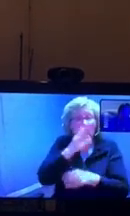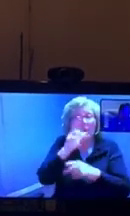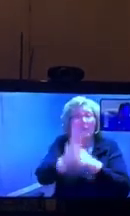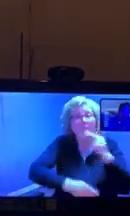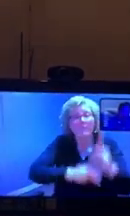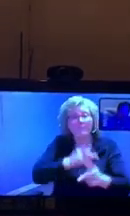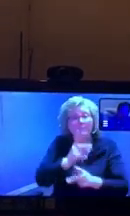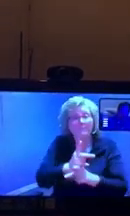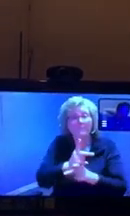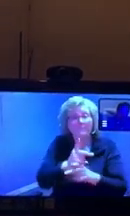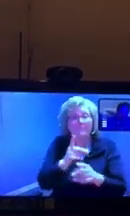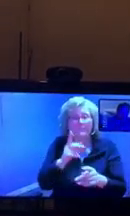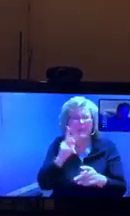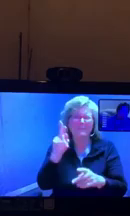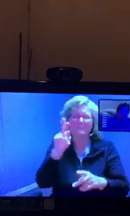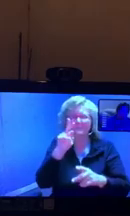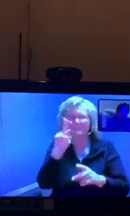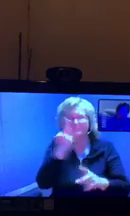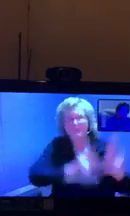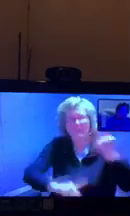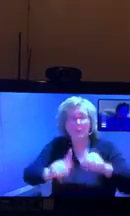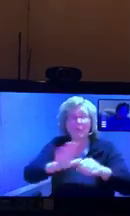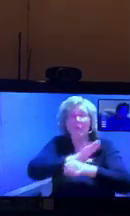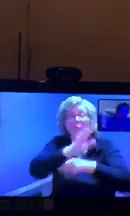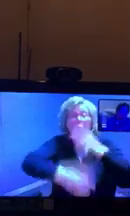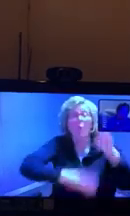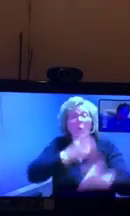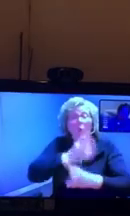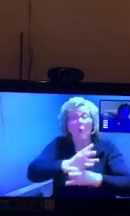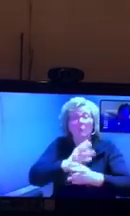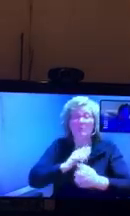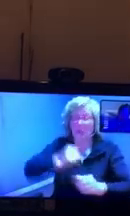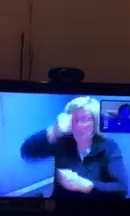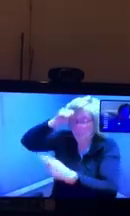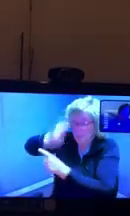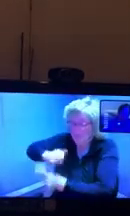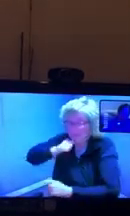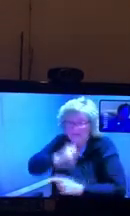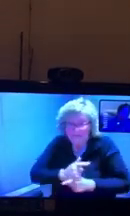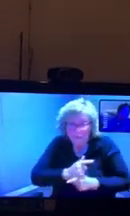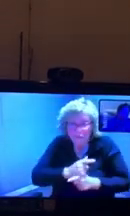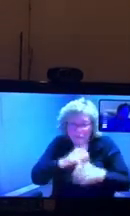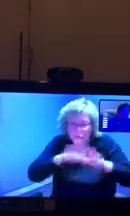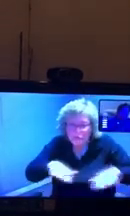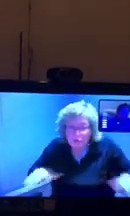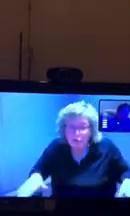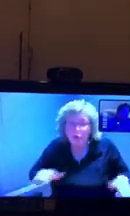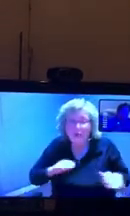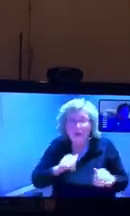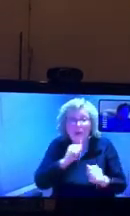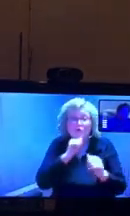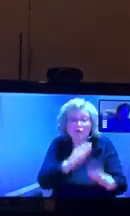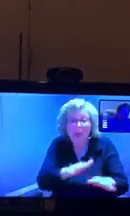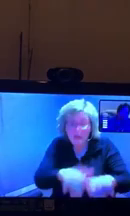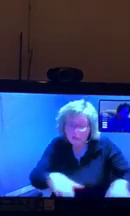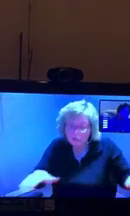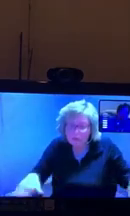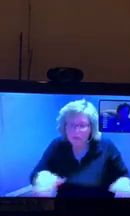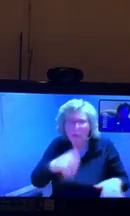us. Next year could be our brother, our sister, our grandkids, our children, our parents. And what we are